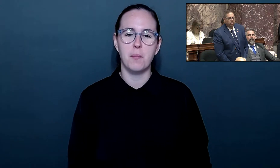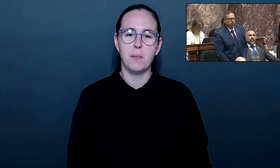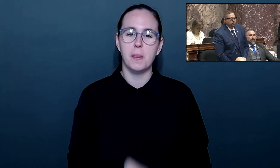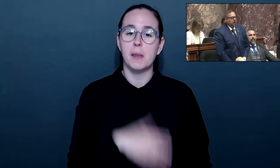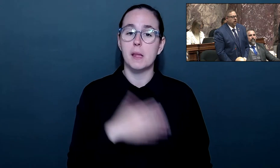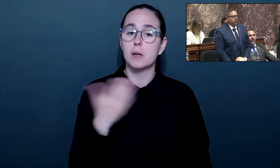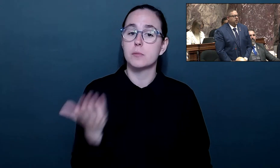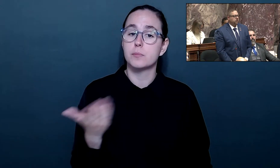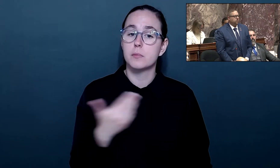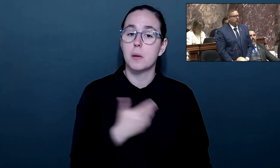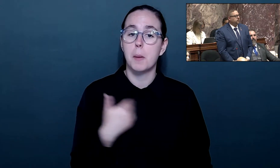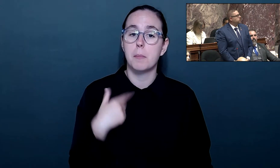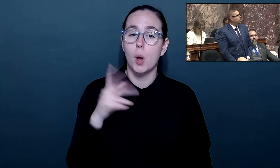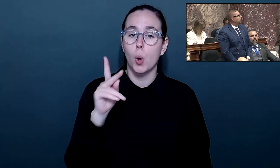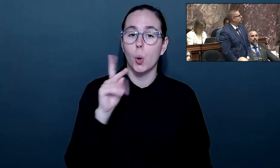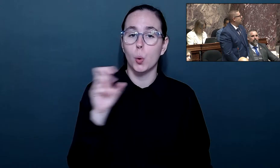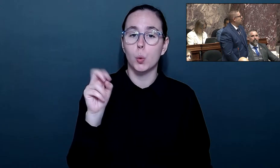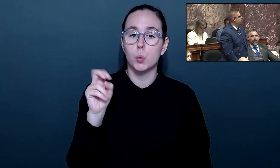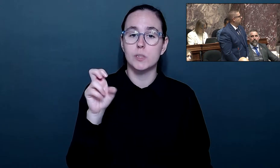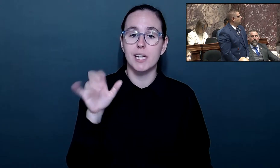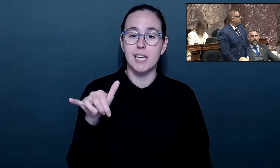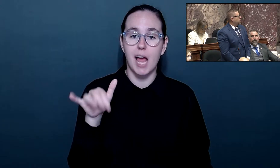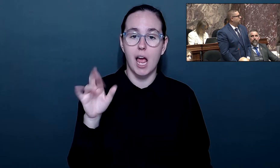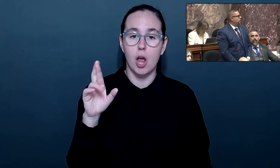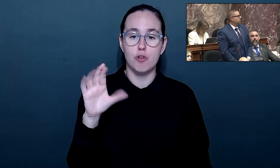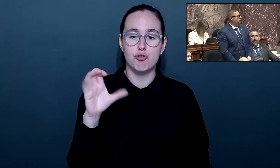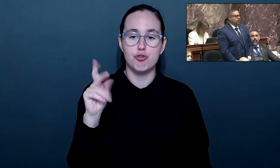to echo the Minister of Mines as well.